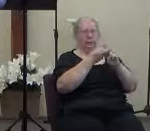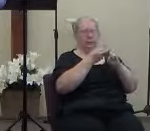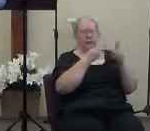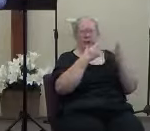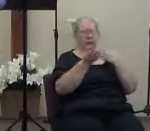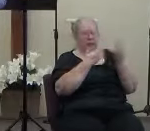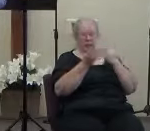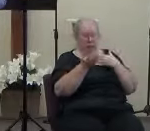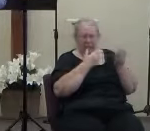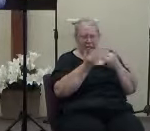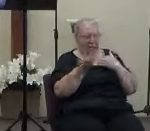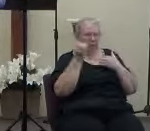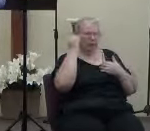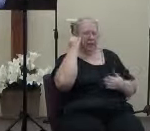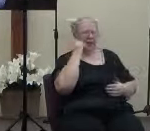Oh, I love this scripture.